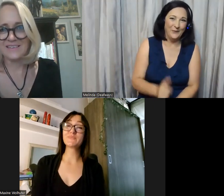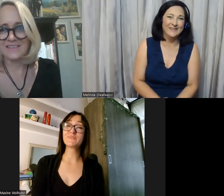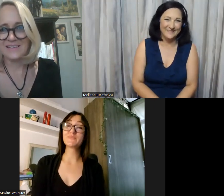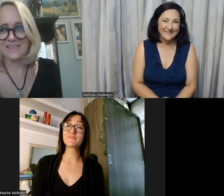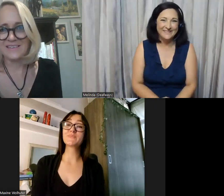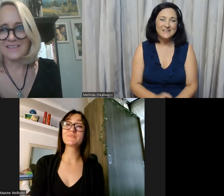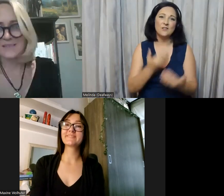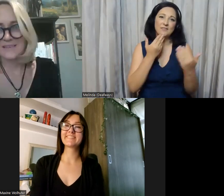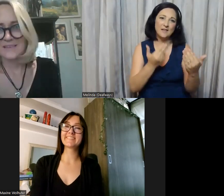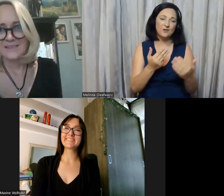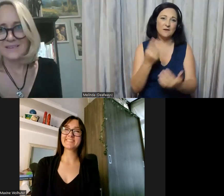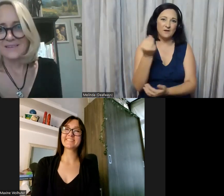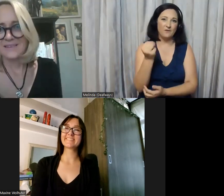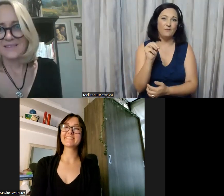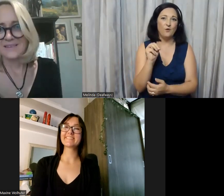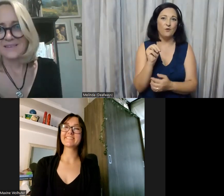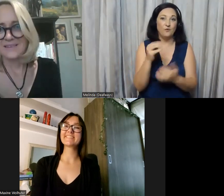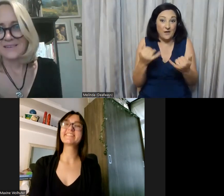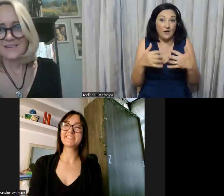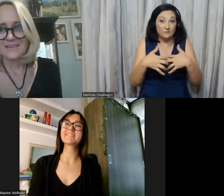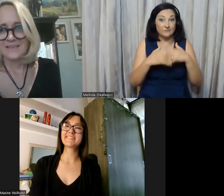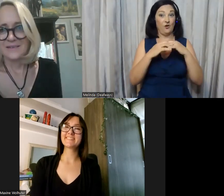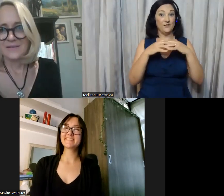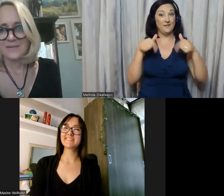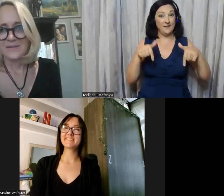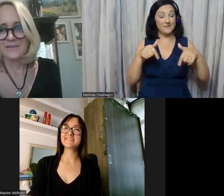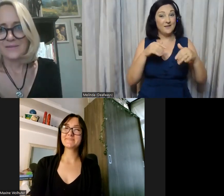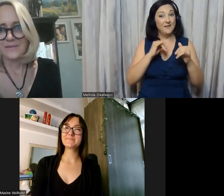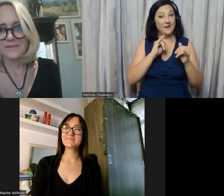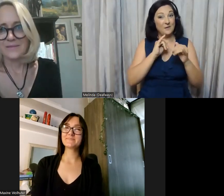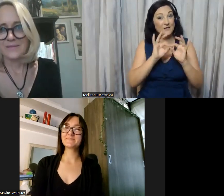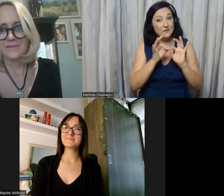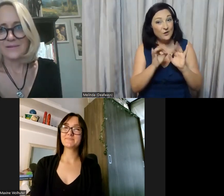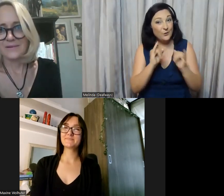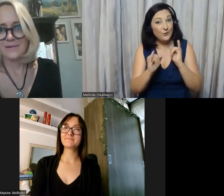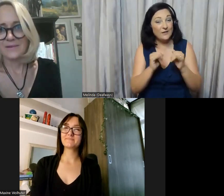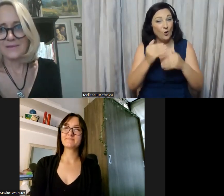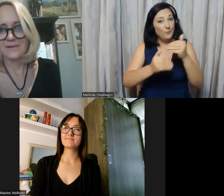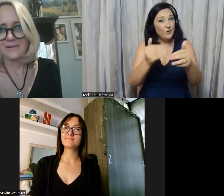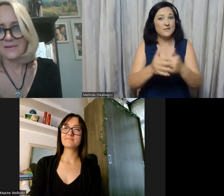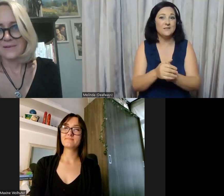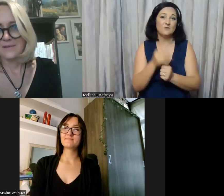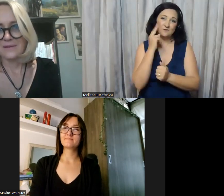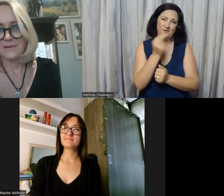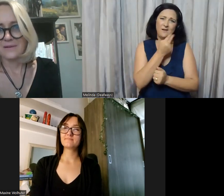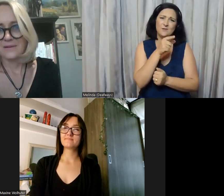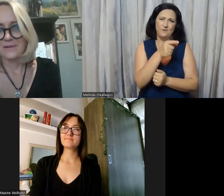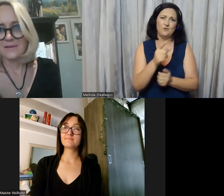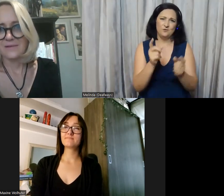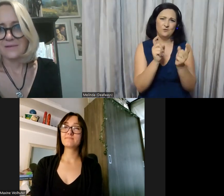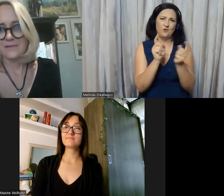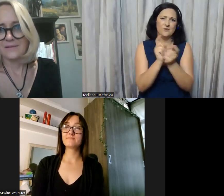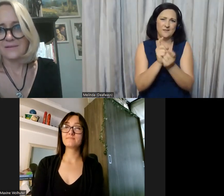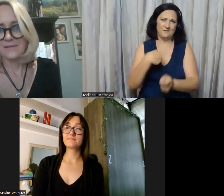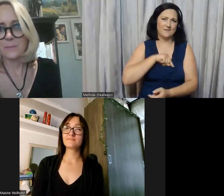benefit all. So thank you, Mariaan, for now starting this interview and the whole process. It was very nice of